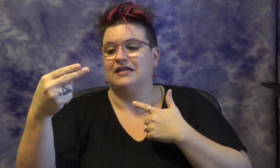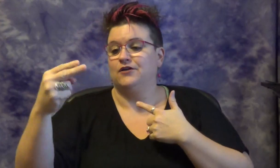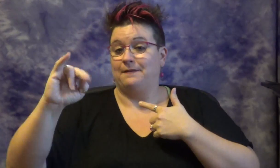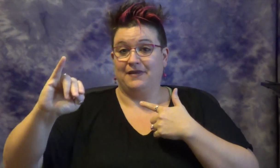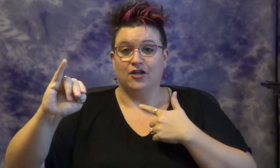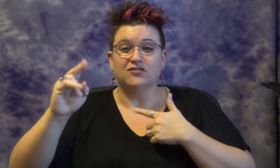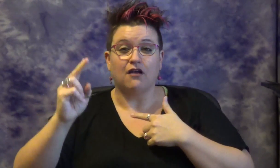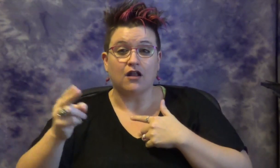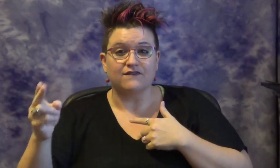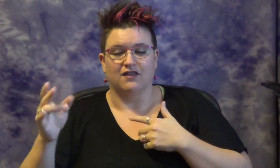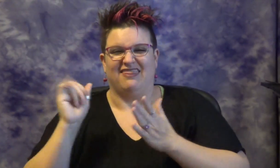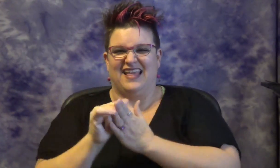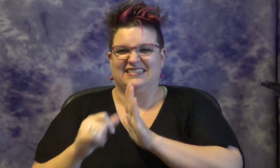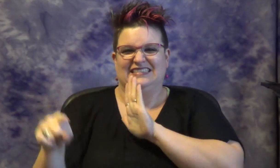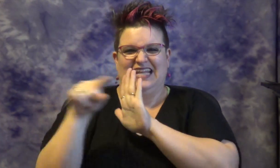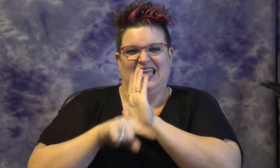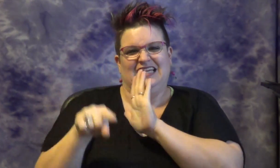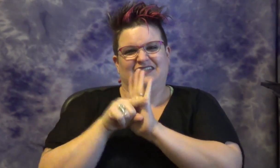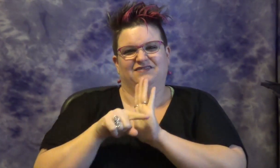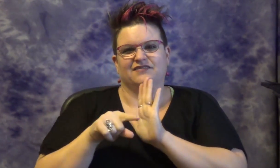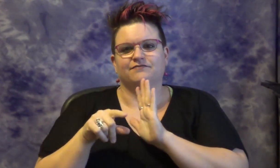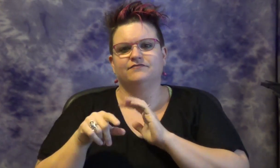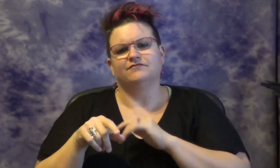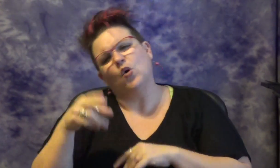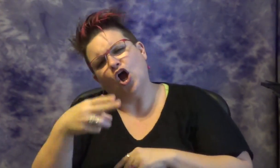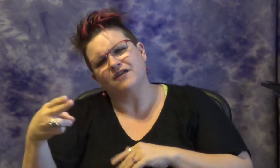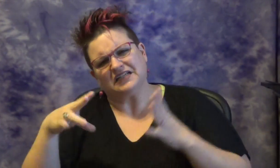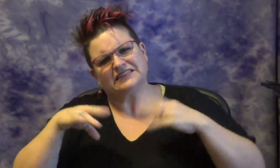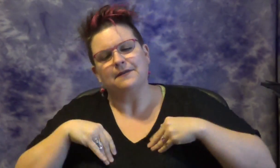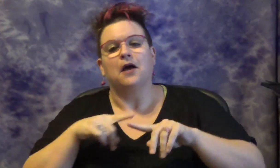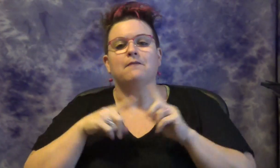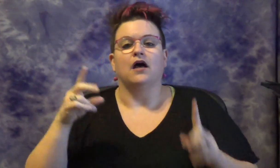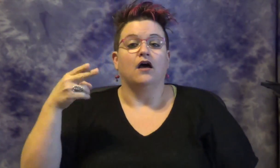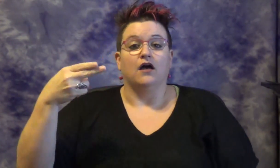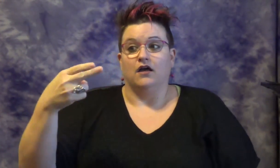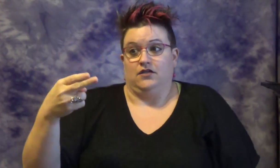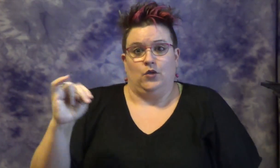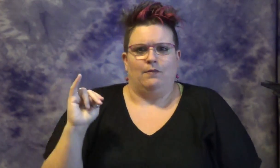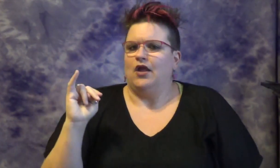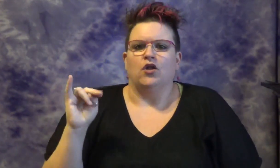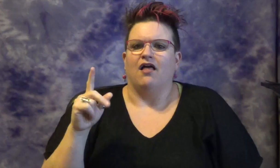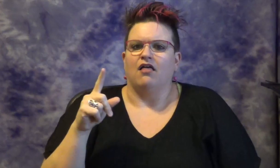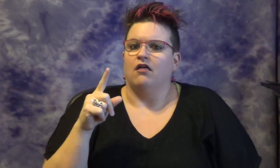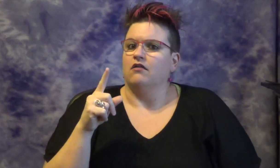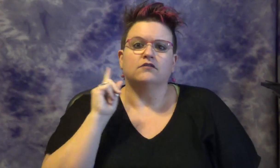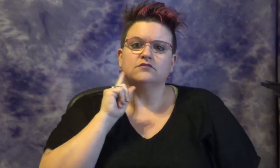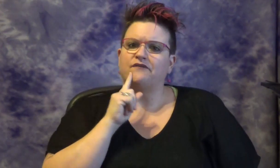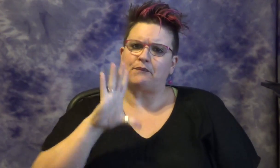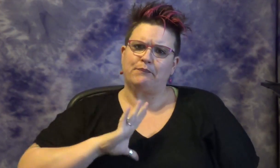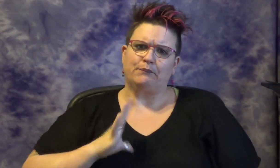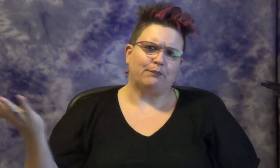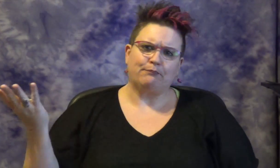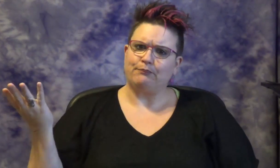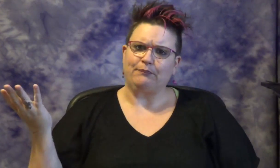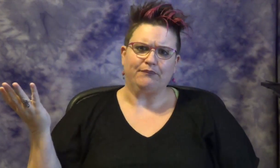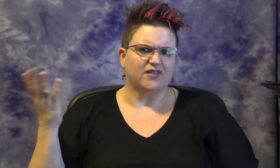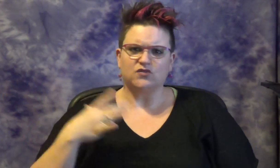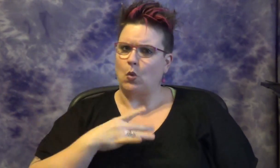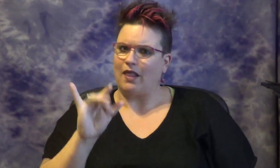you have to think, okay, so if you hear the word hearing impaired, culturally deaf people do not like that word. They